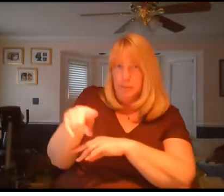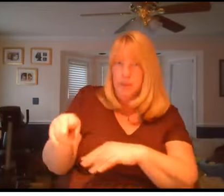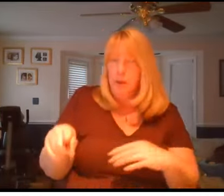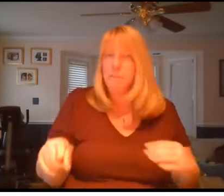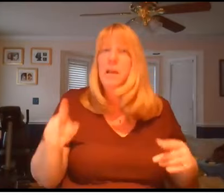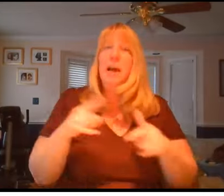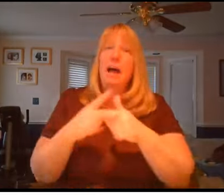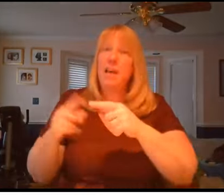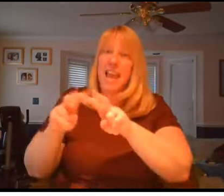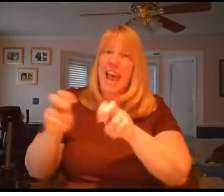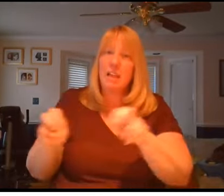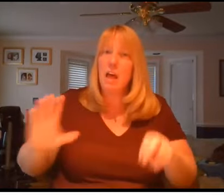systems